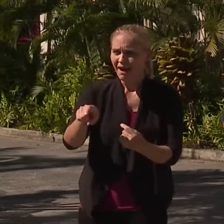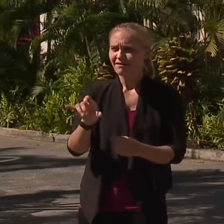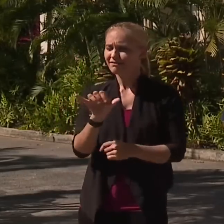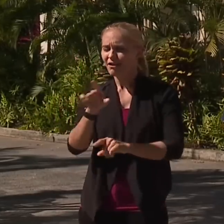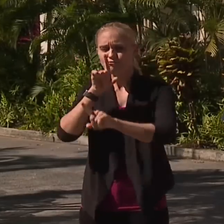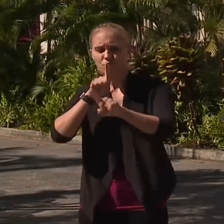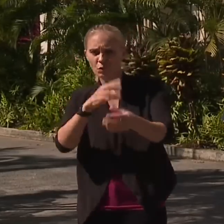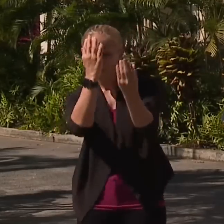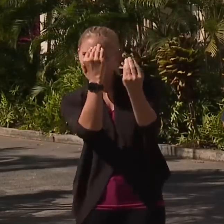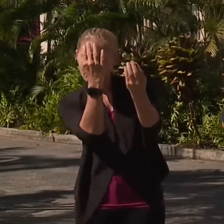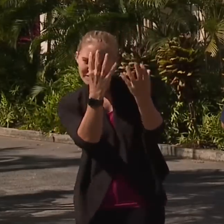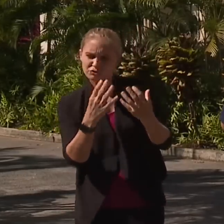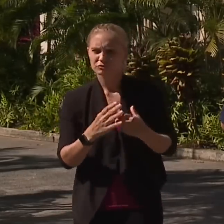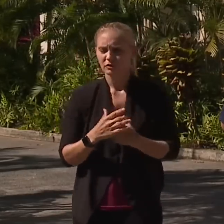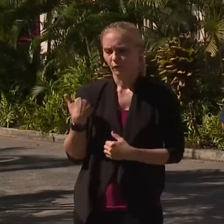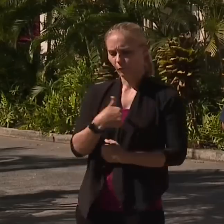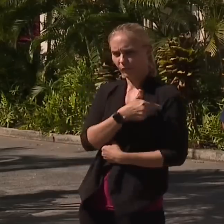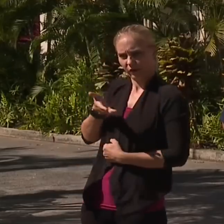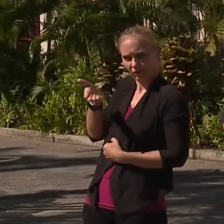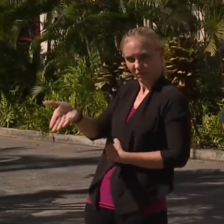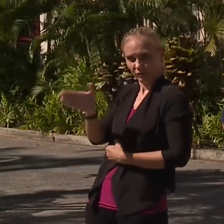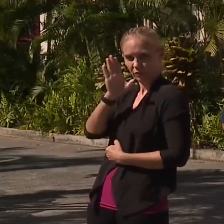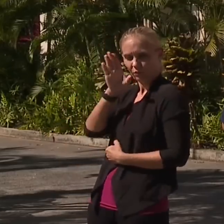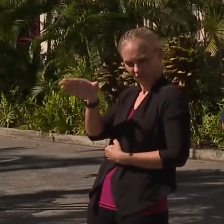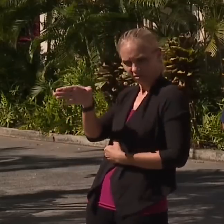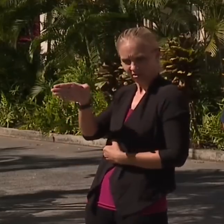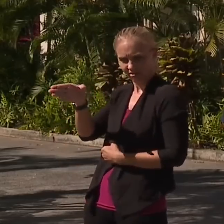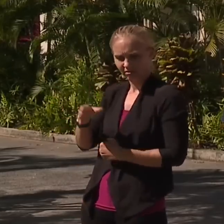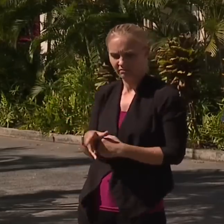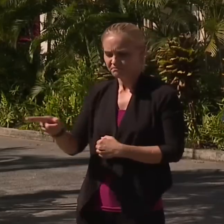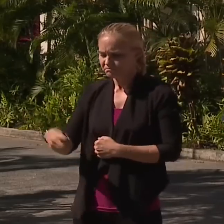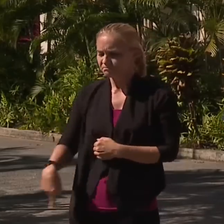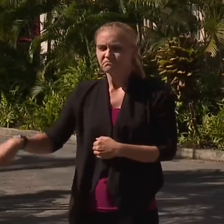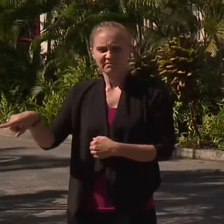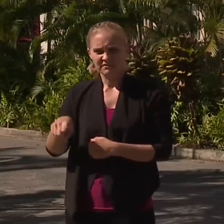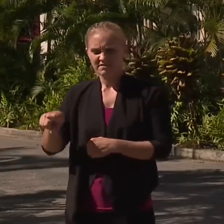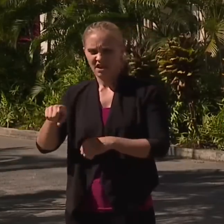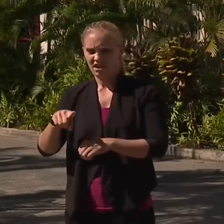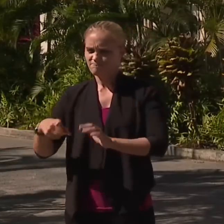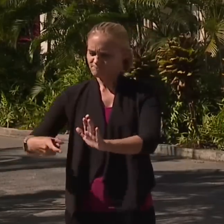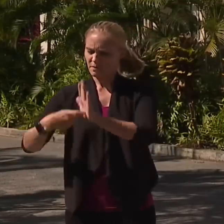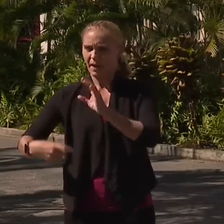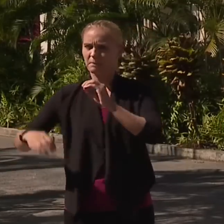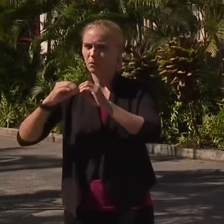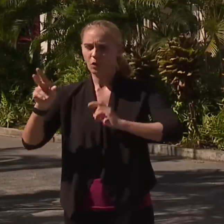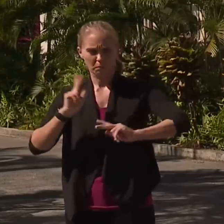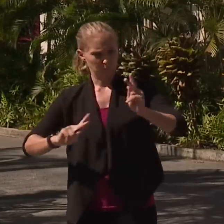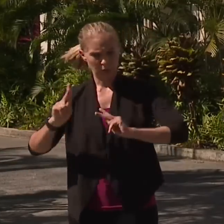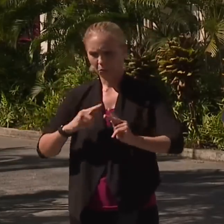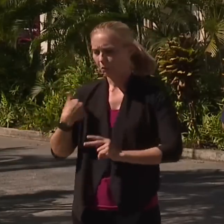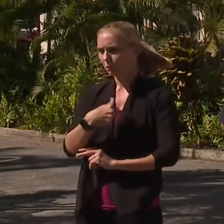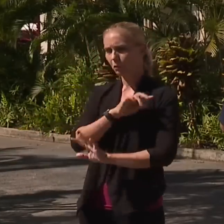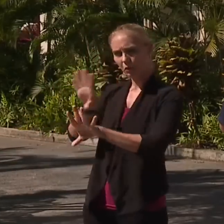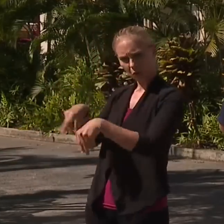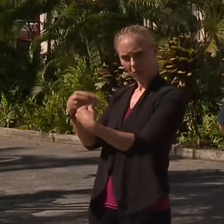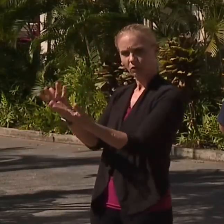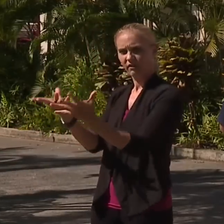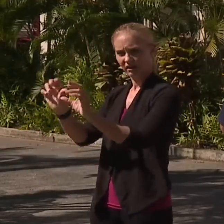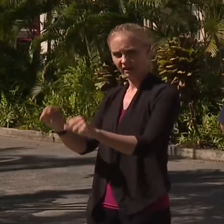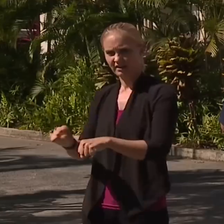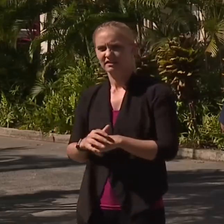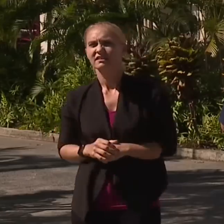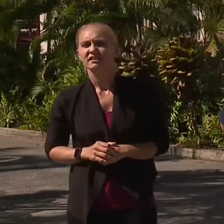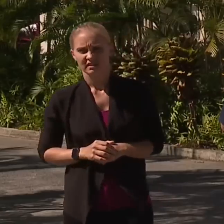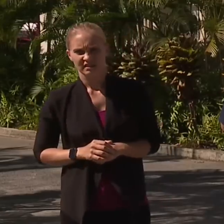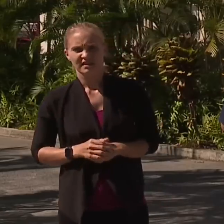reporting of information, we'll be there. And if they demand more folks, we'll be looking to provide it for them. This